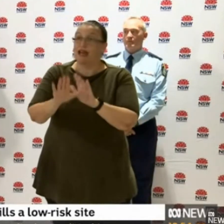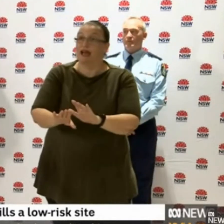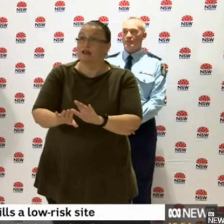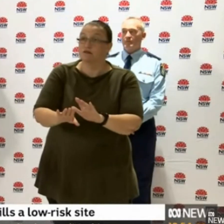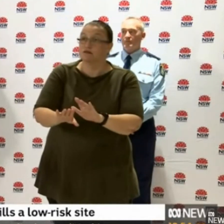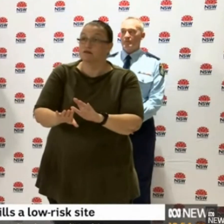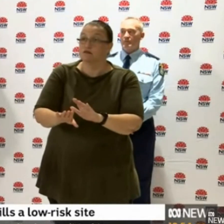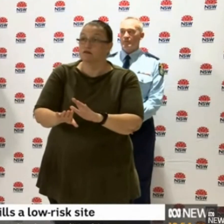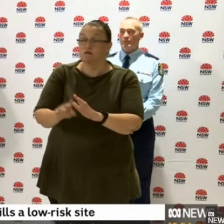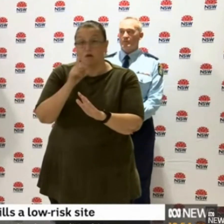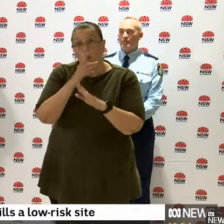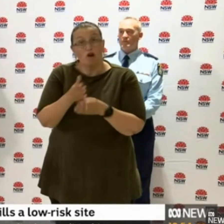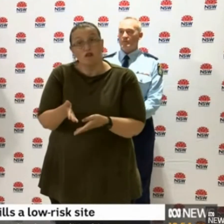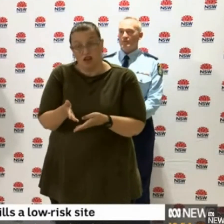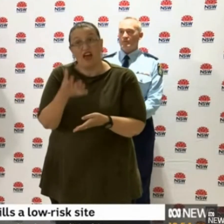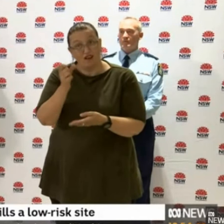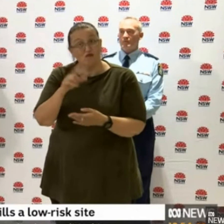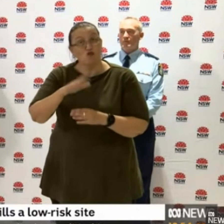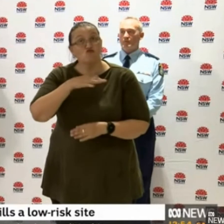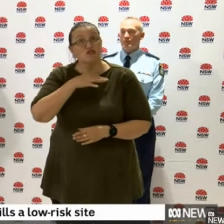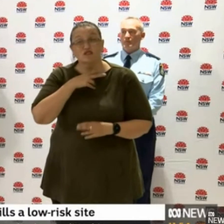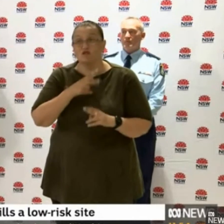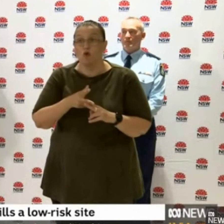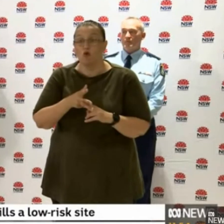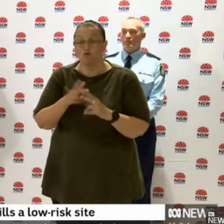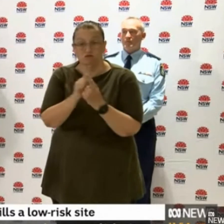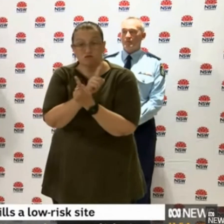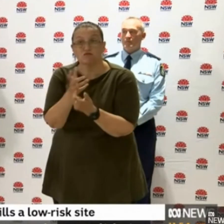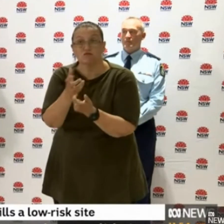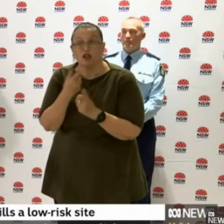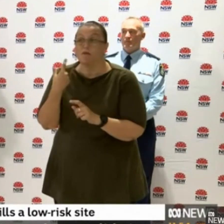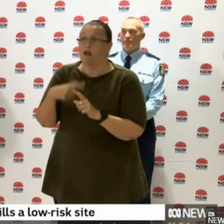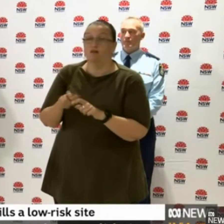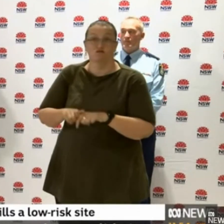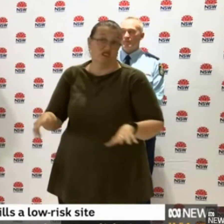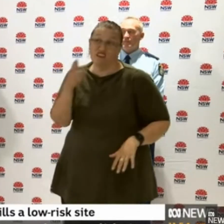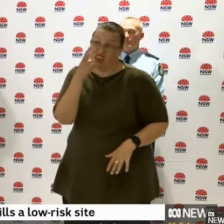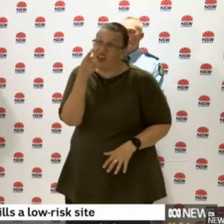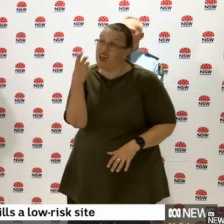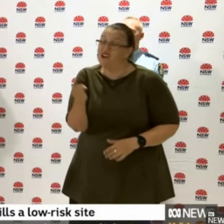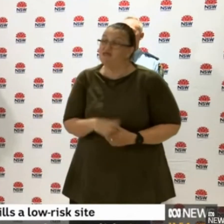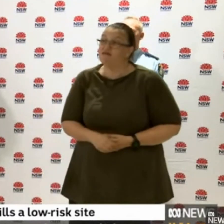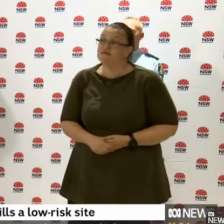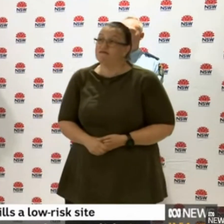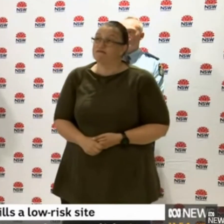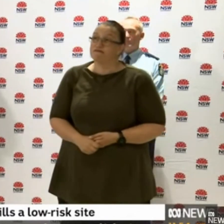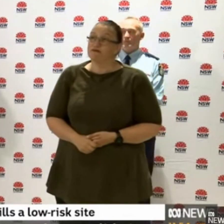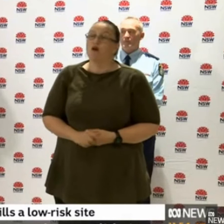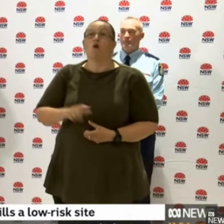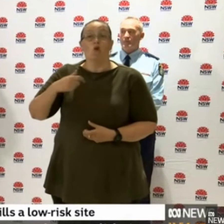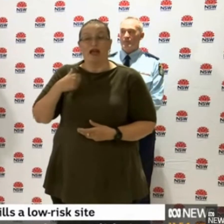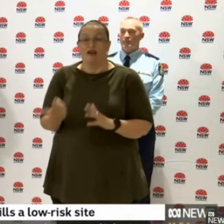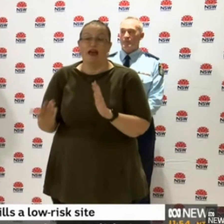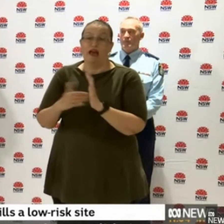that we've got increases in variants of concerns associated with higher rates of transmissibility.